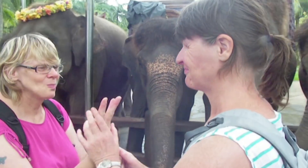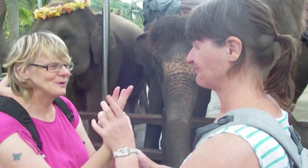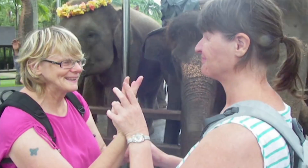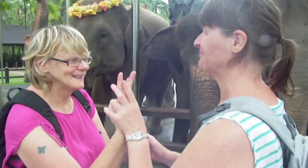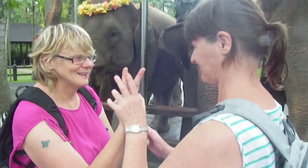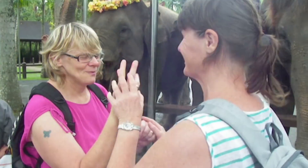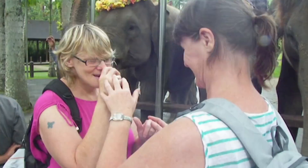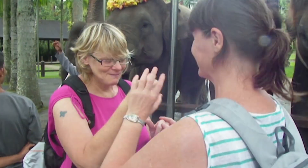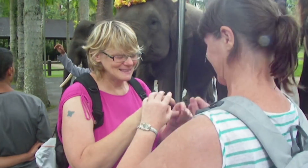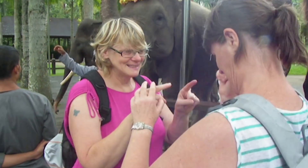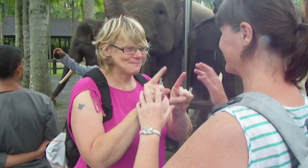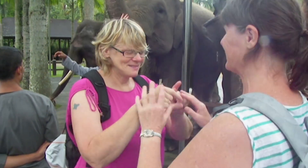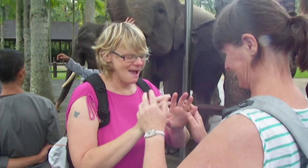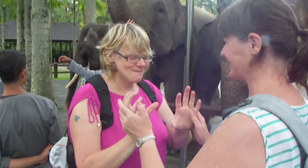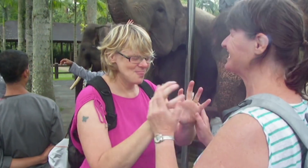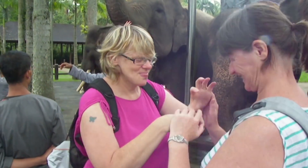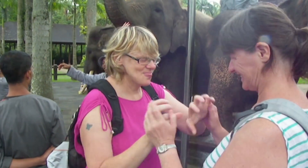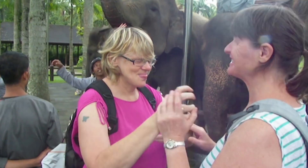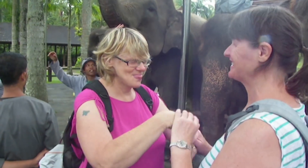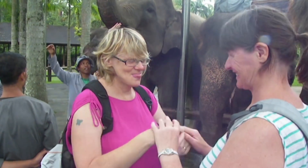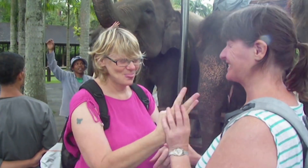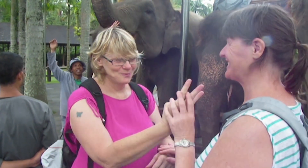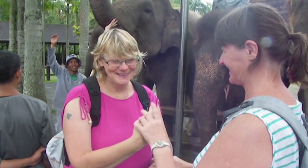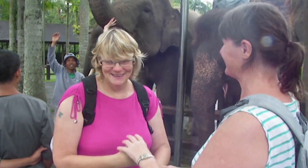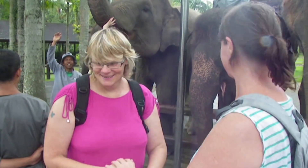care. It was really lovely and it was great fun.